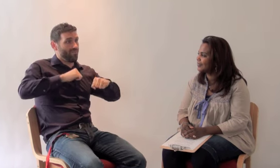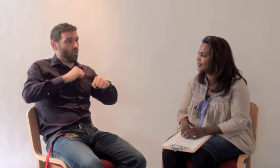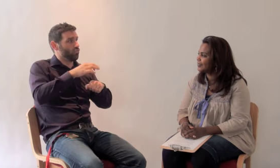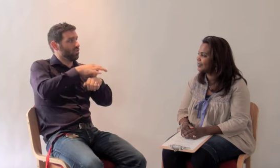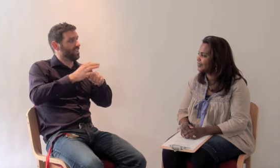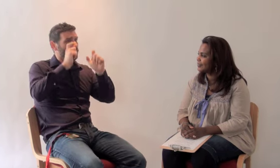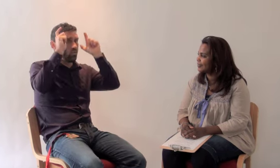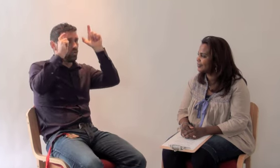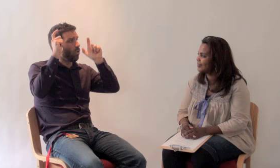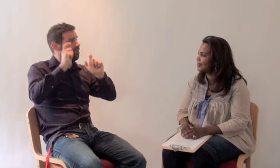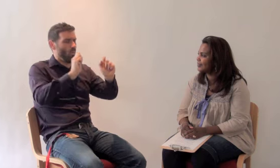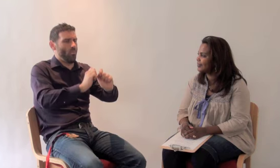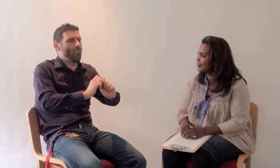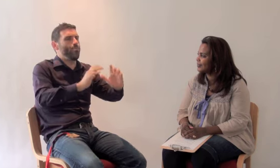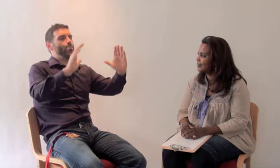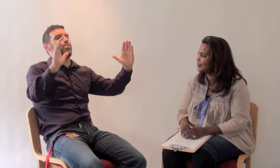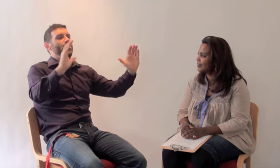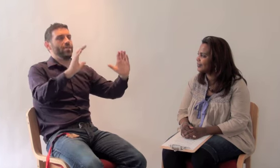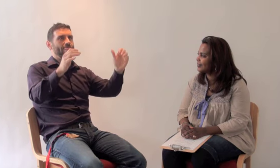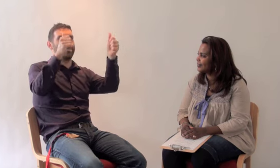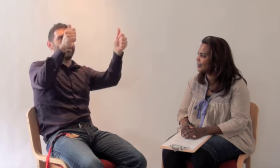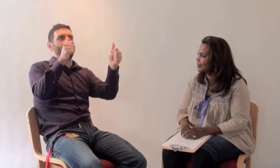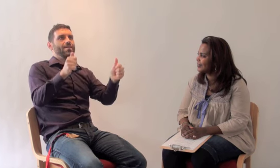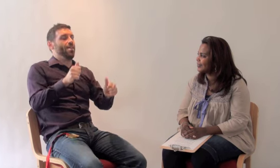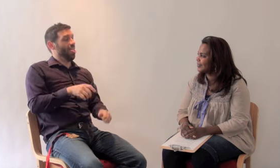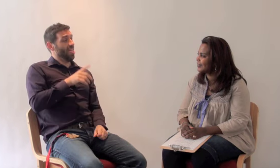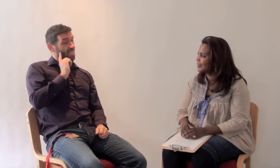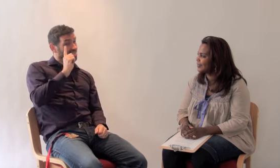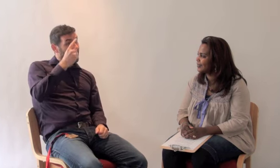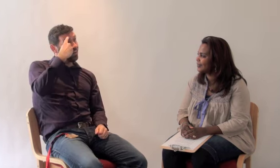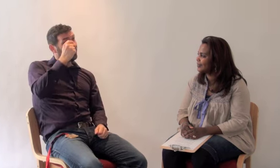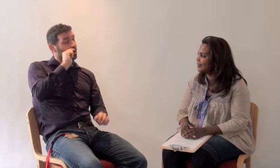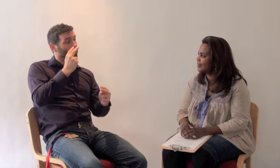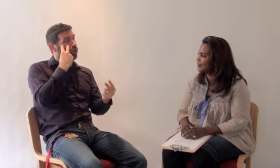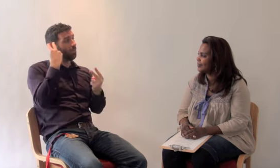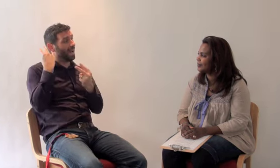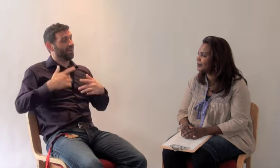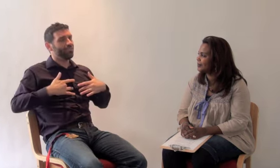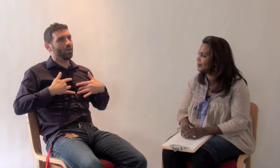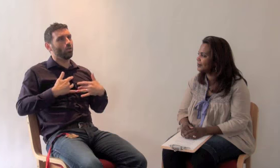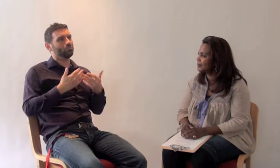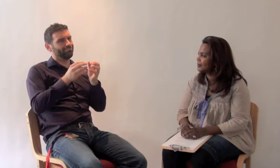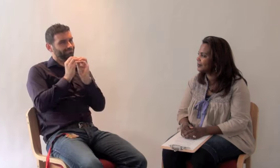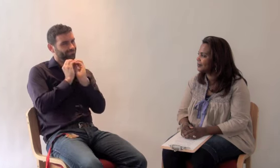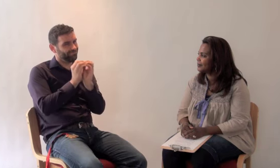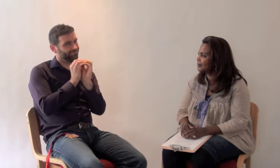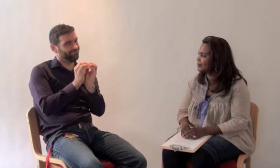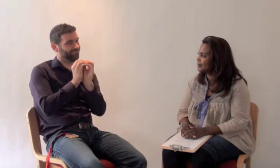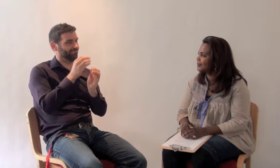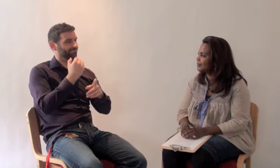was really exciting. And now I'm just waiting for a professional photographer to blow them up for me. You